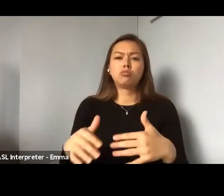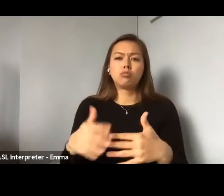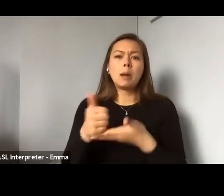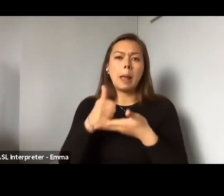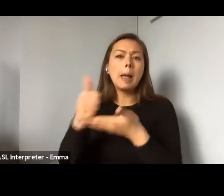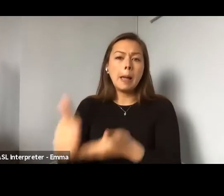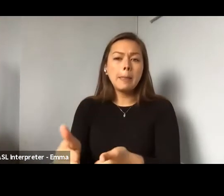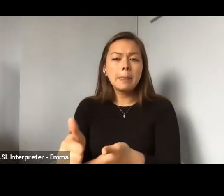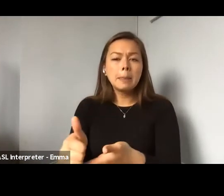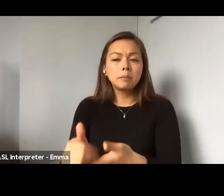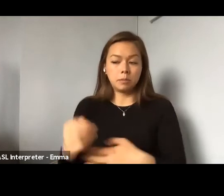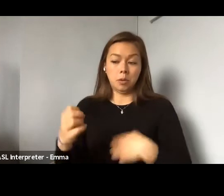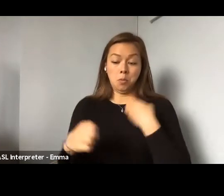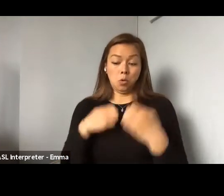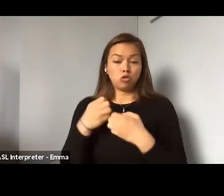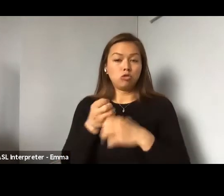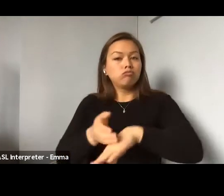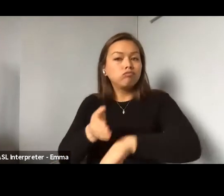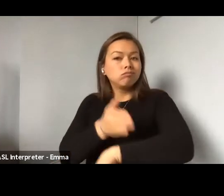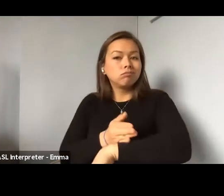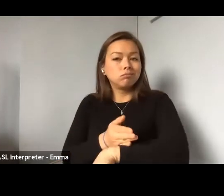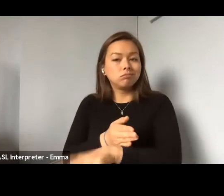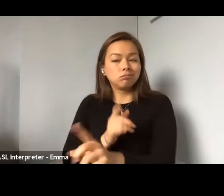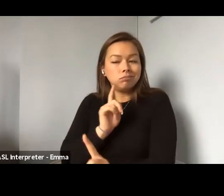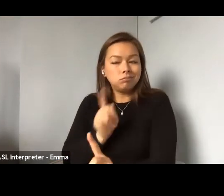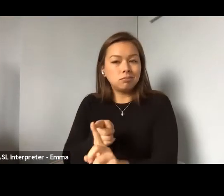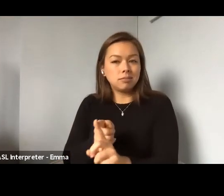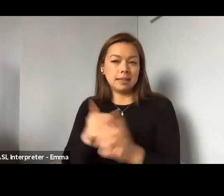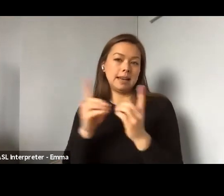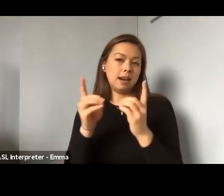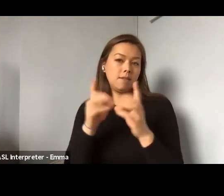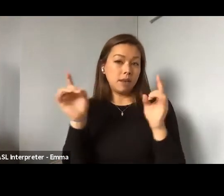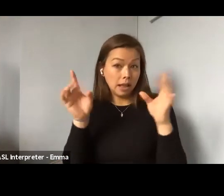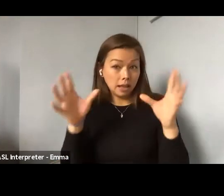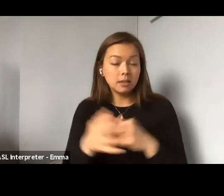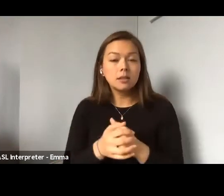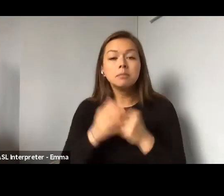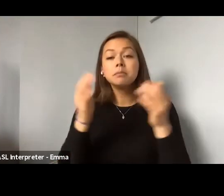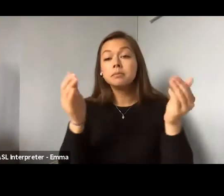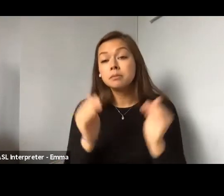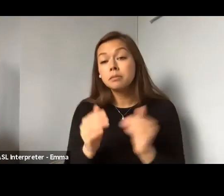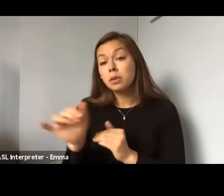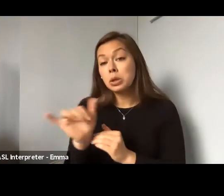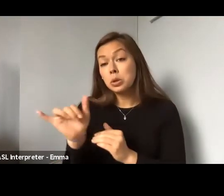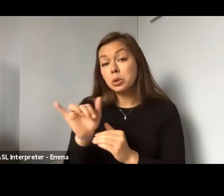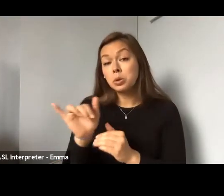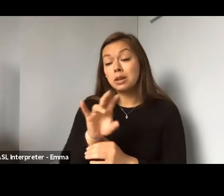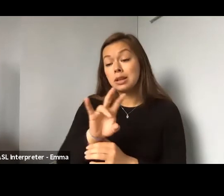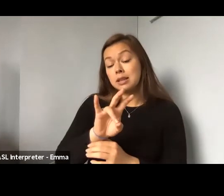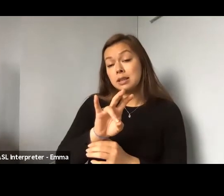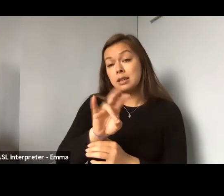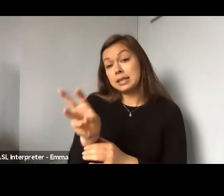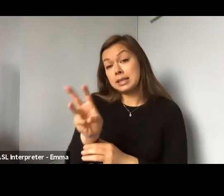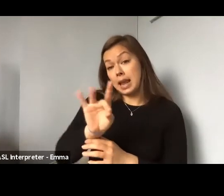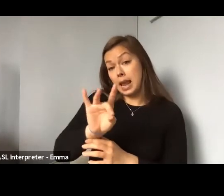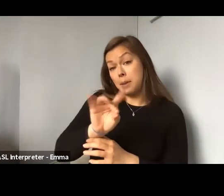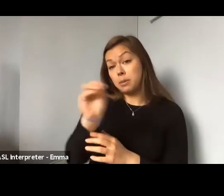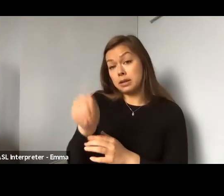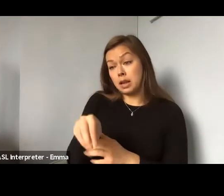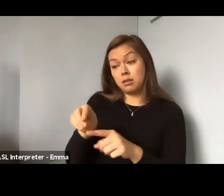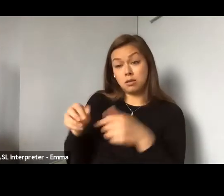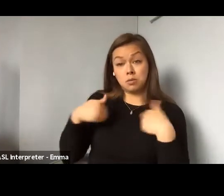violence. There was also an interest in testing for sexually transmitted infections from 68% of youth, or a safe